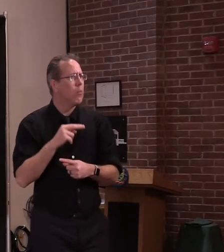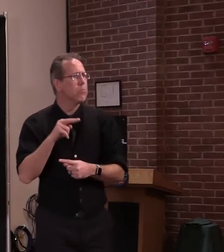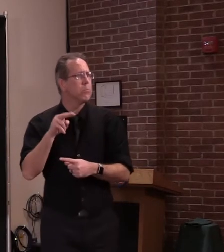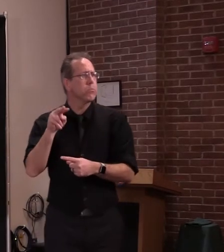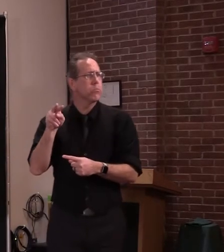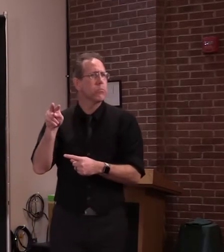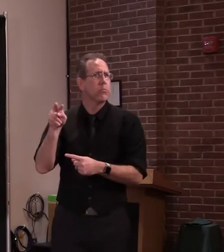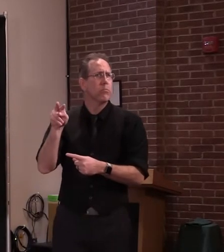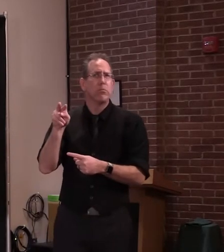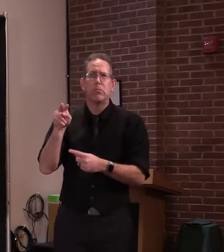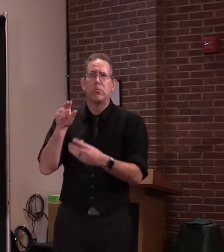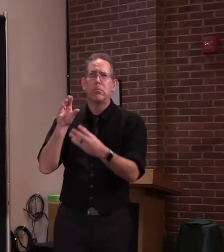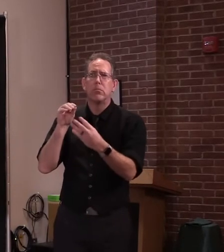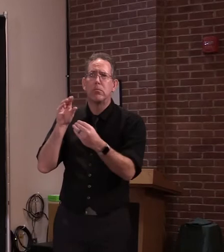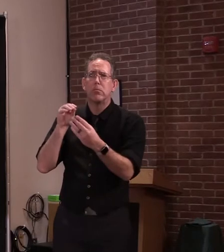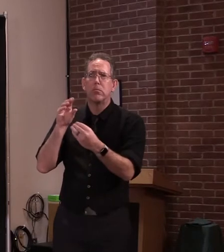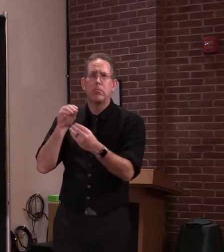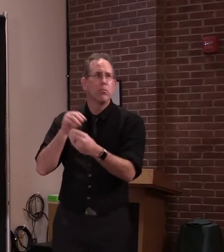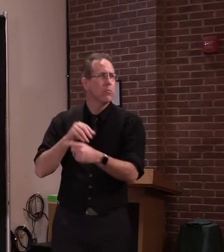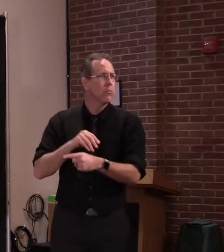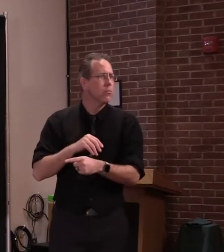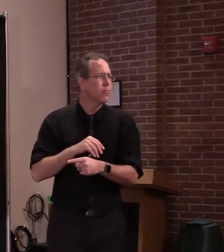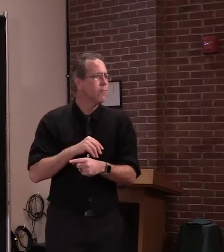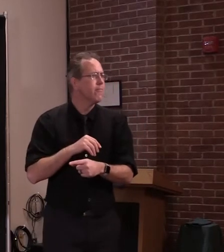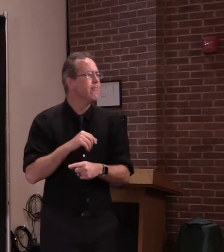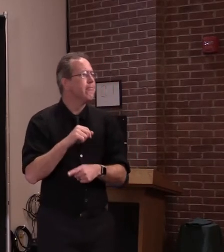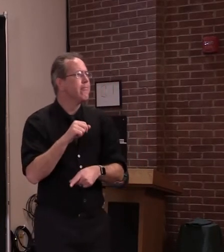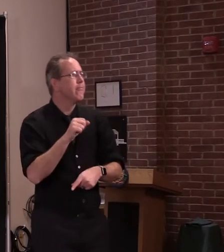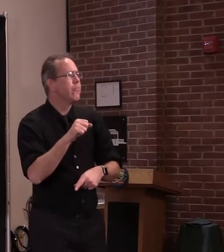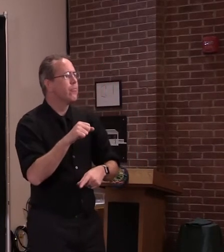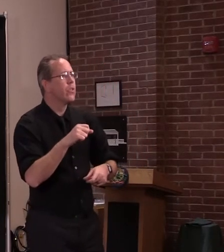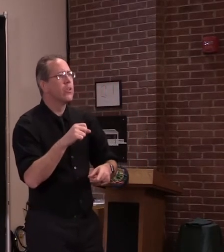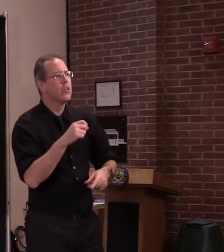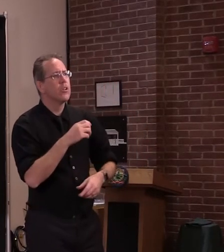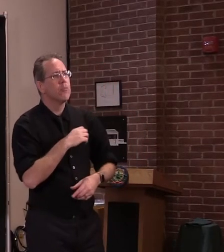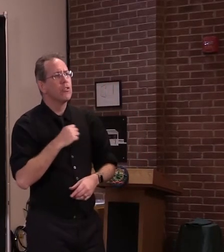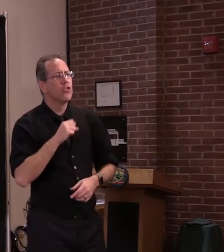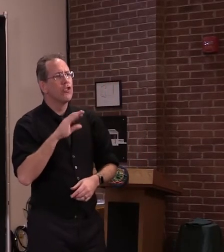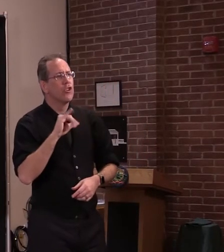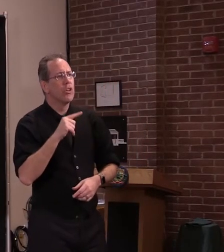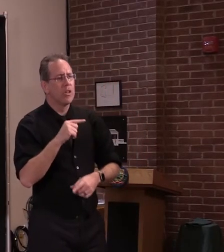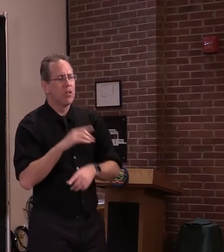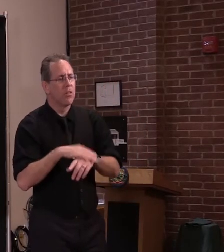let's see. Sherling. Yeah, Commissioner Sherling. Commissioner Sherling.